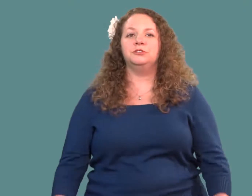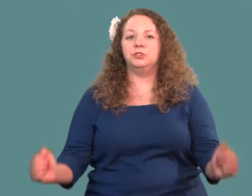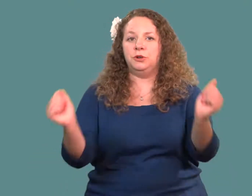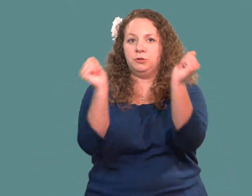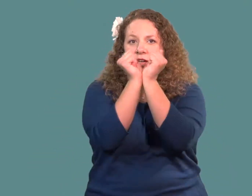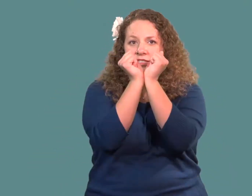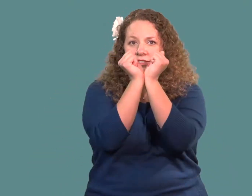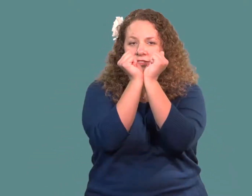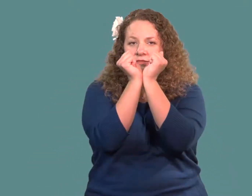To arrest.